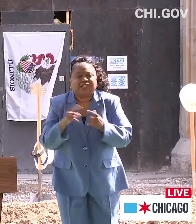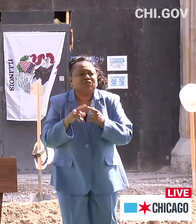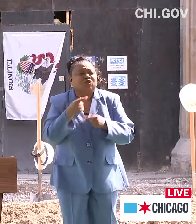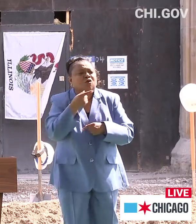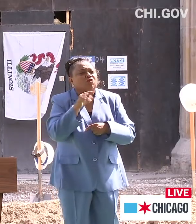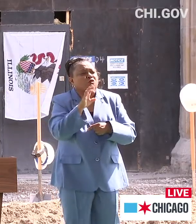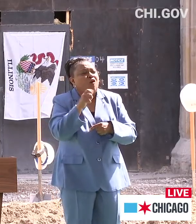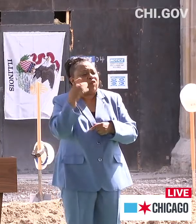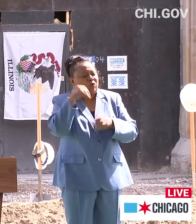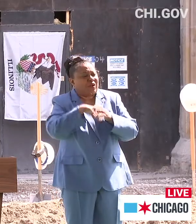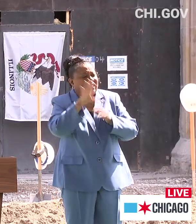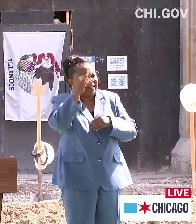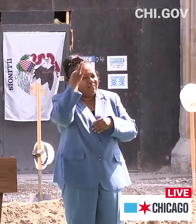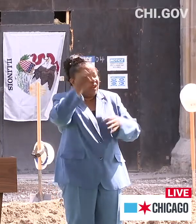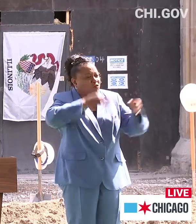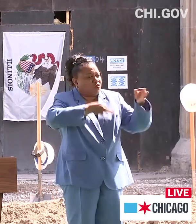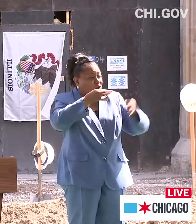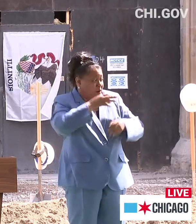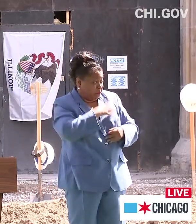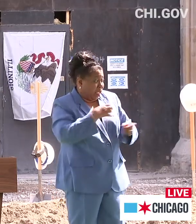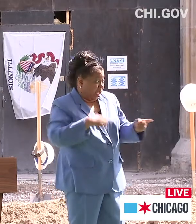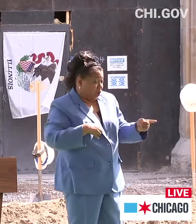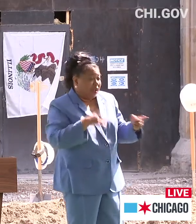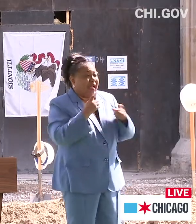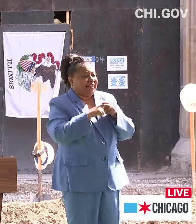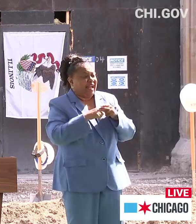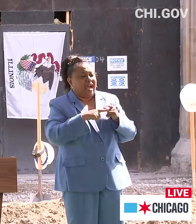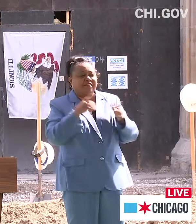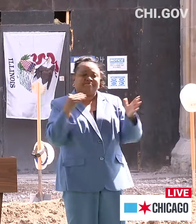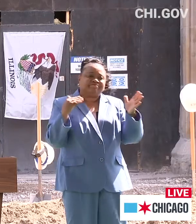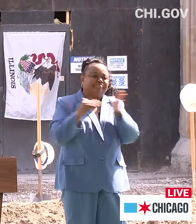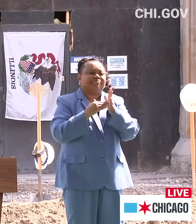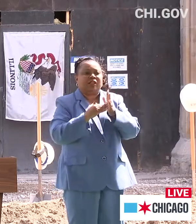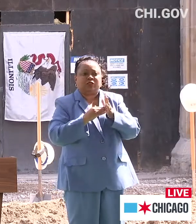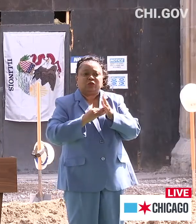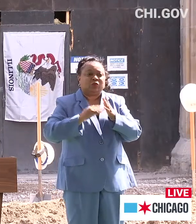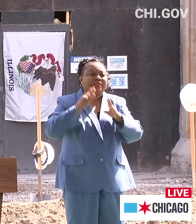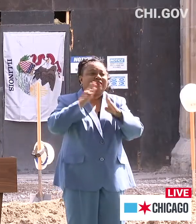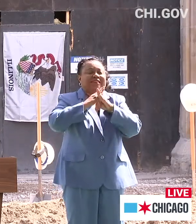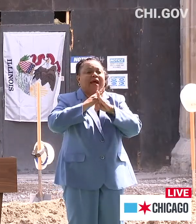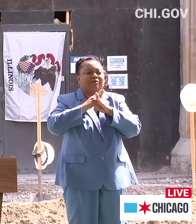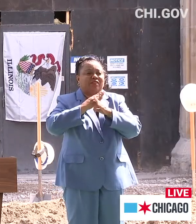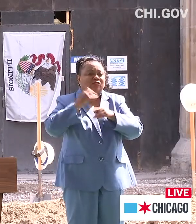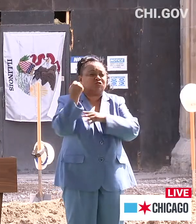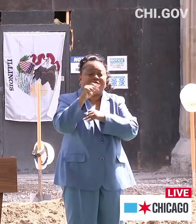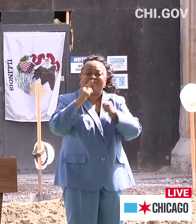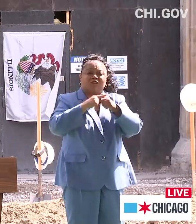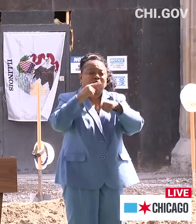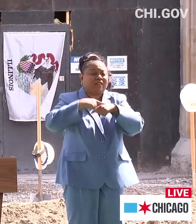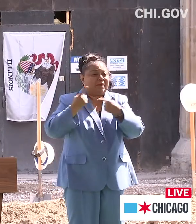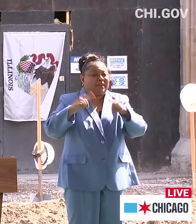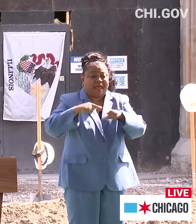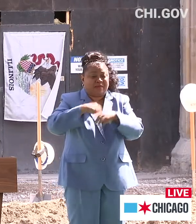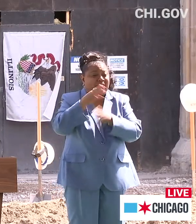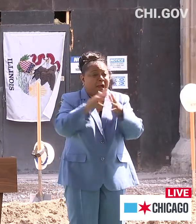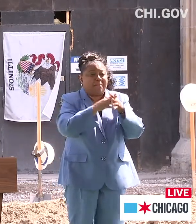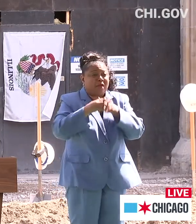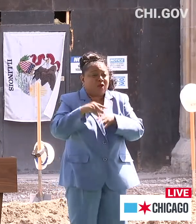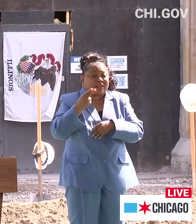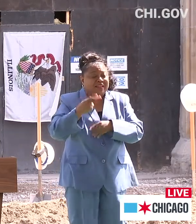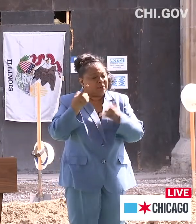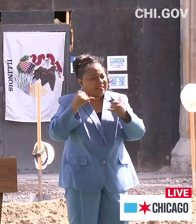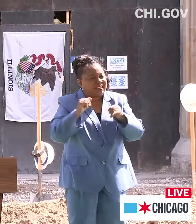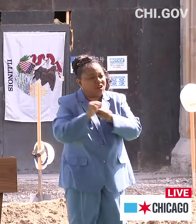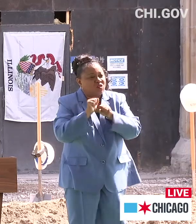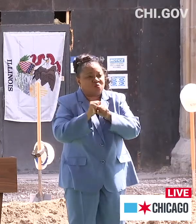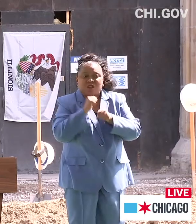Grover Cleveland went into the federal court, Mayor, and got an injunction to stop the strike. First time that it ever happened in American history. But still